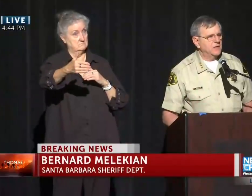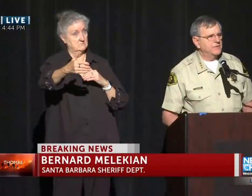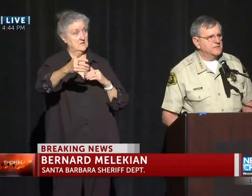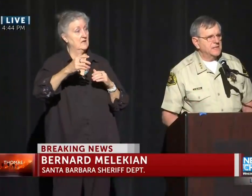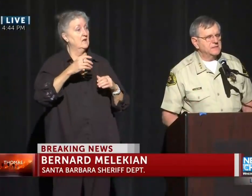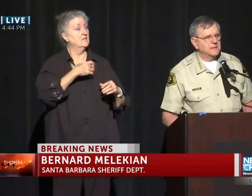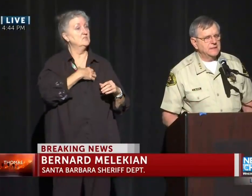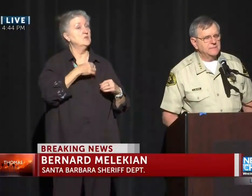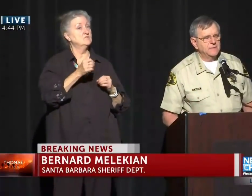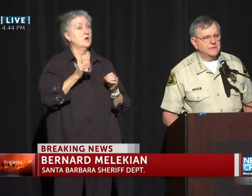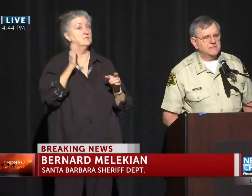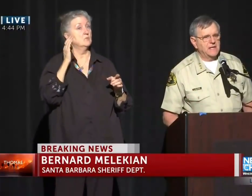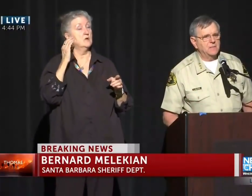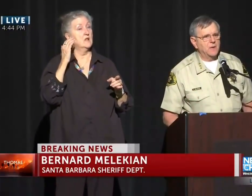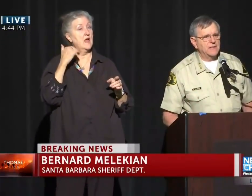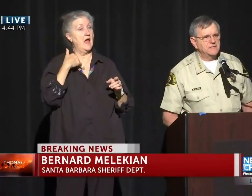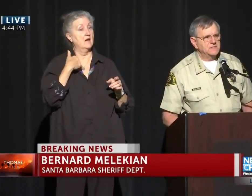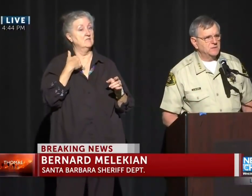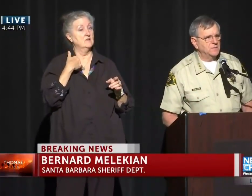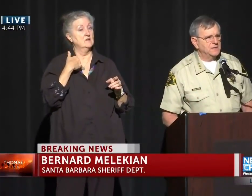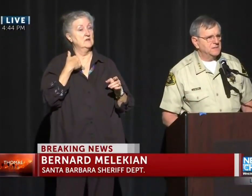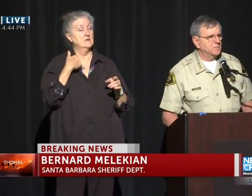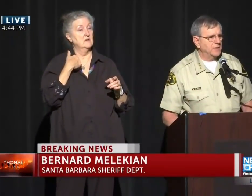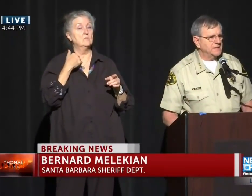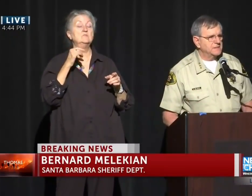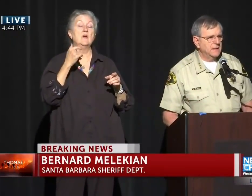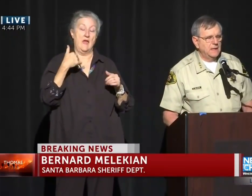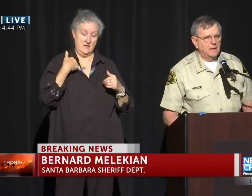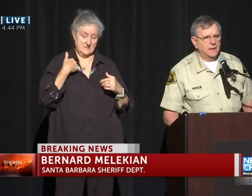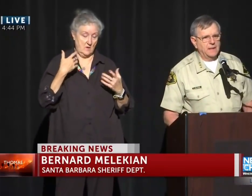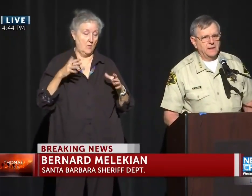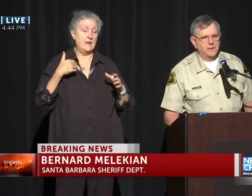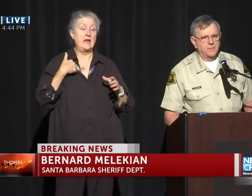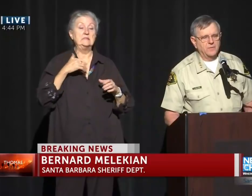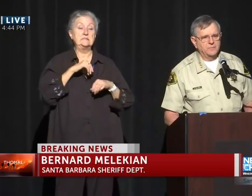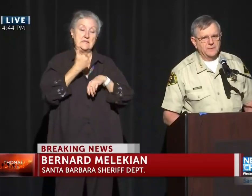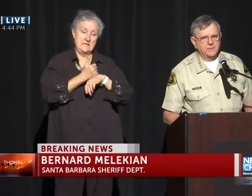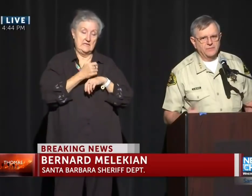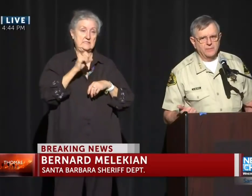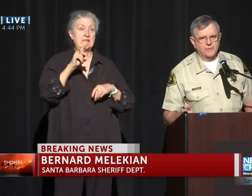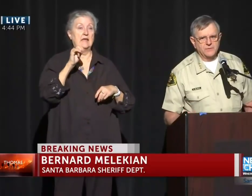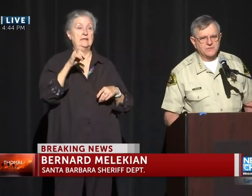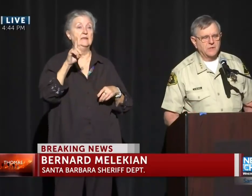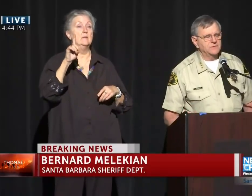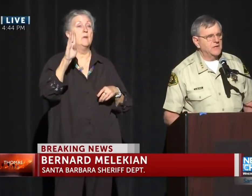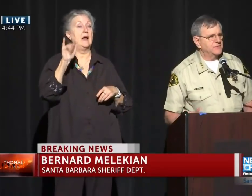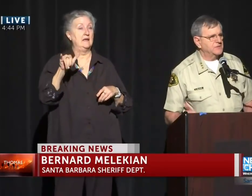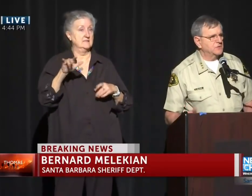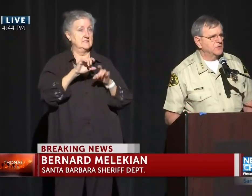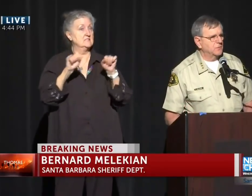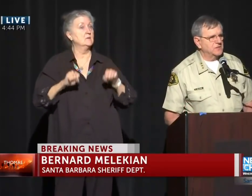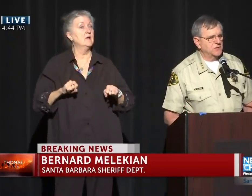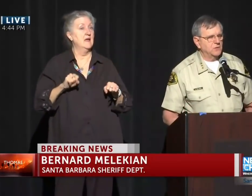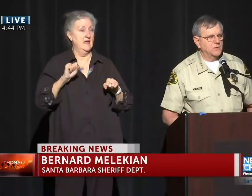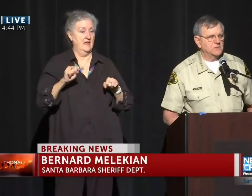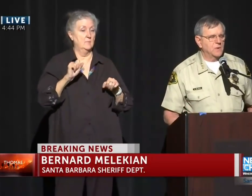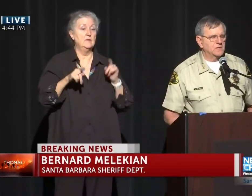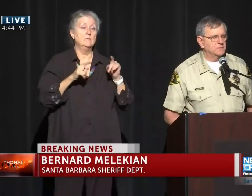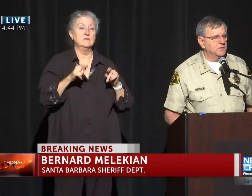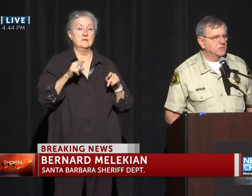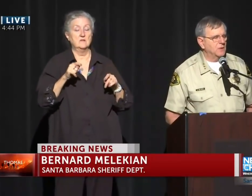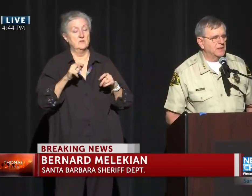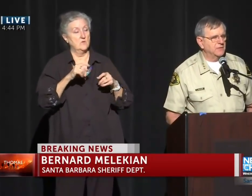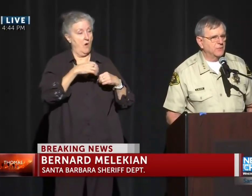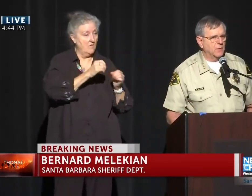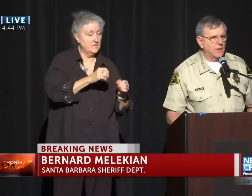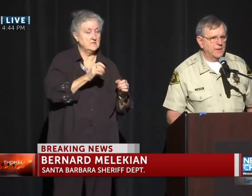The Sheriff's Office has a standby system that's in place, and a number of people from both the Sheriff's Office, Search and Rescue, as